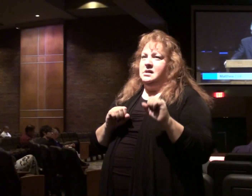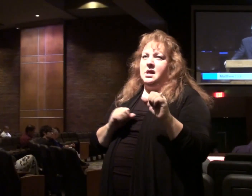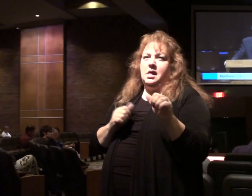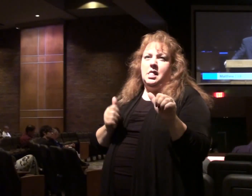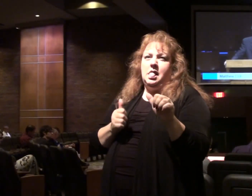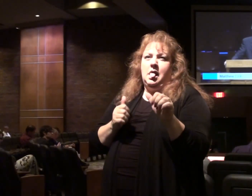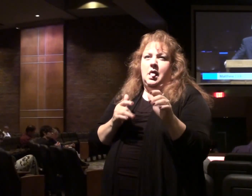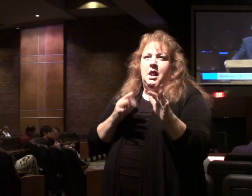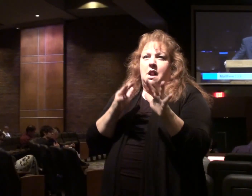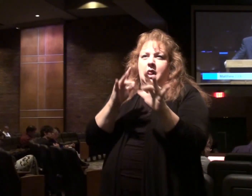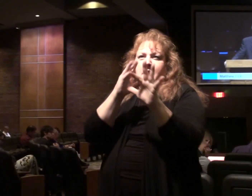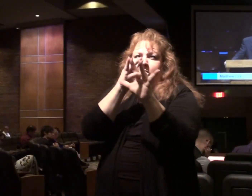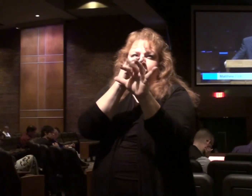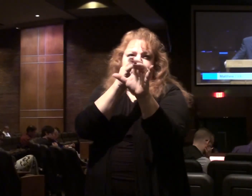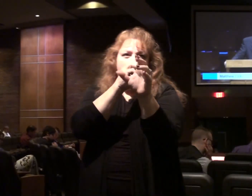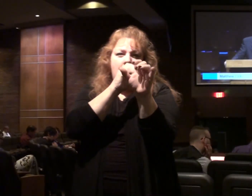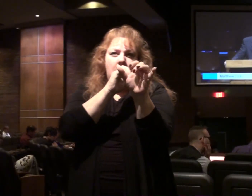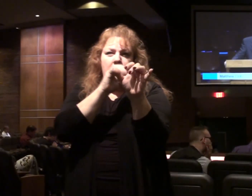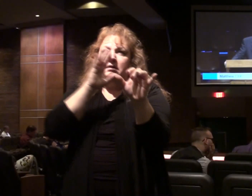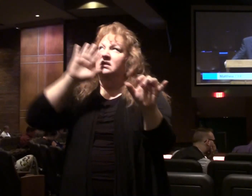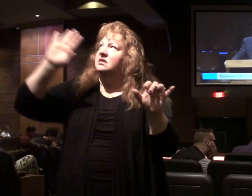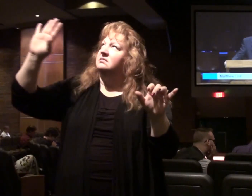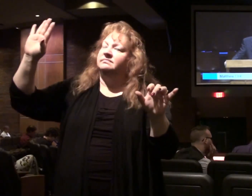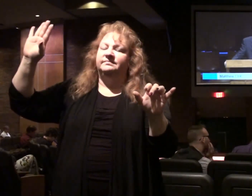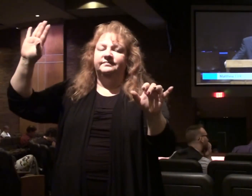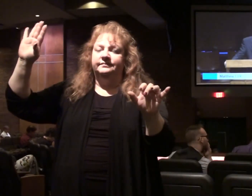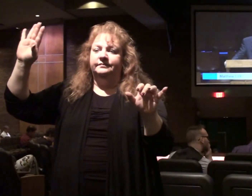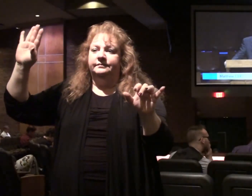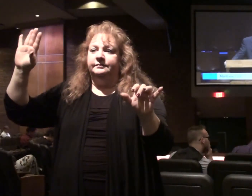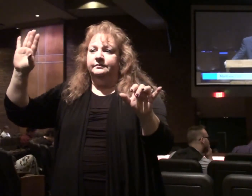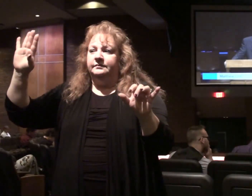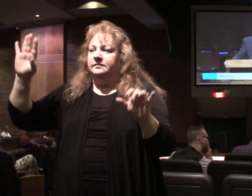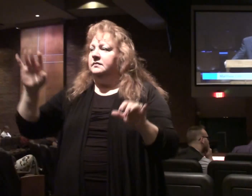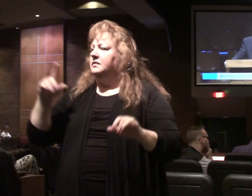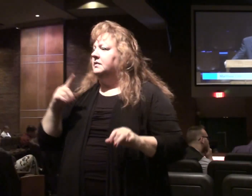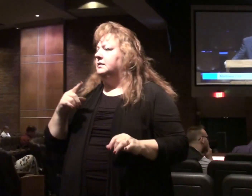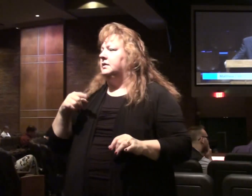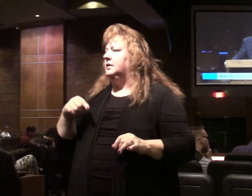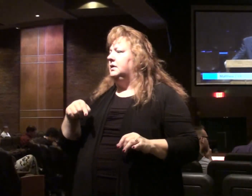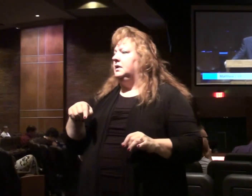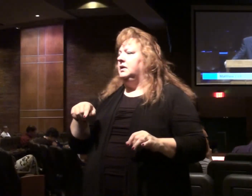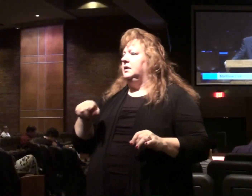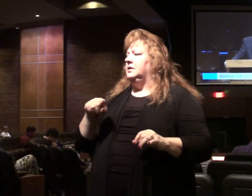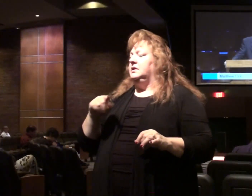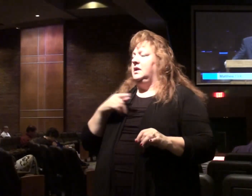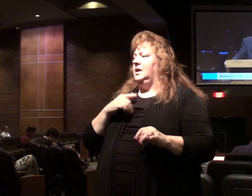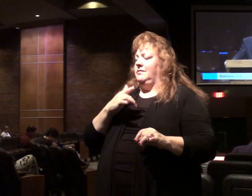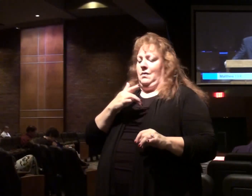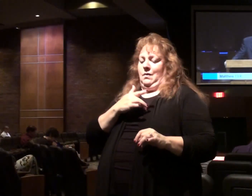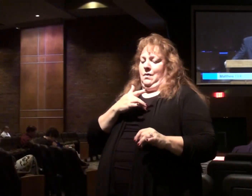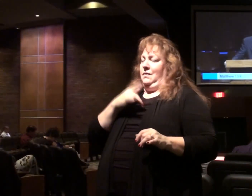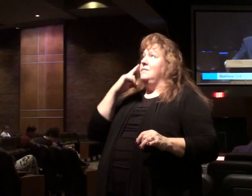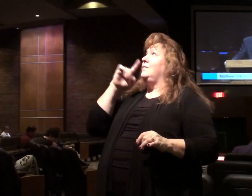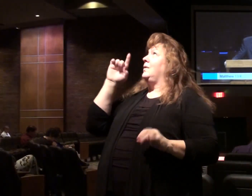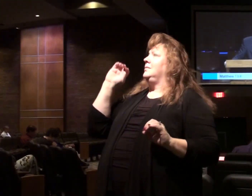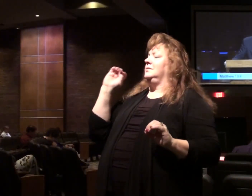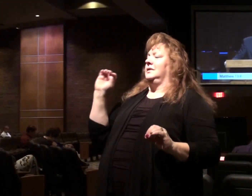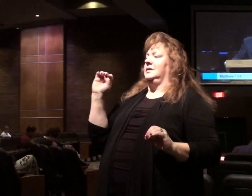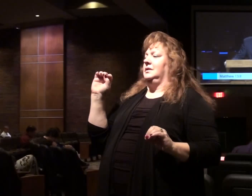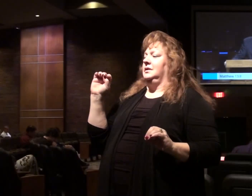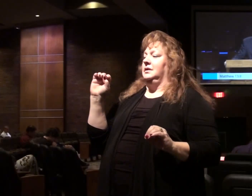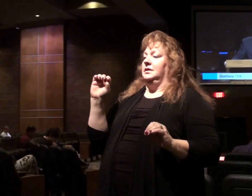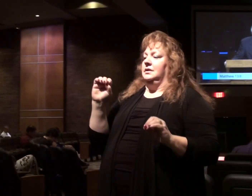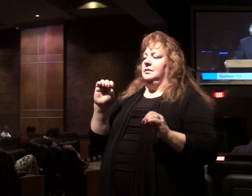of the world. Ultimately realize they never had a heart for the Lord. But